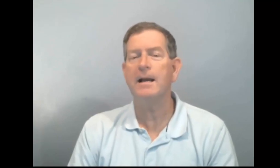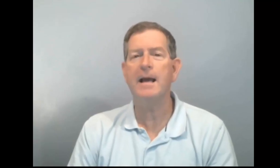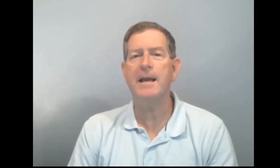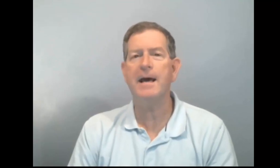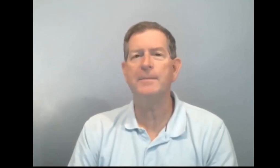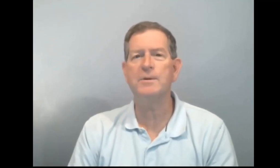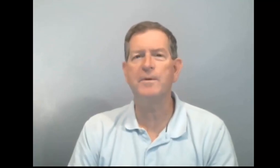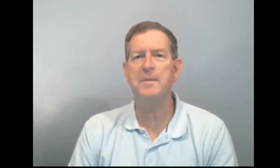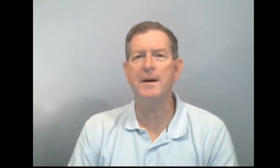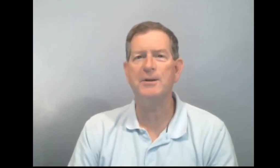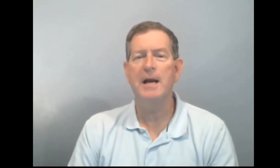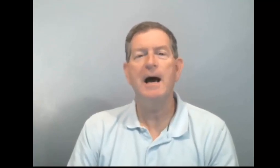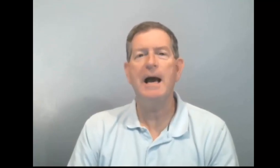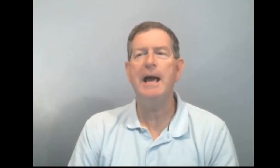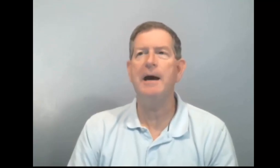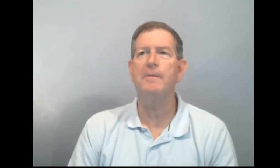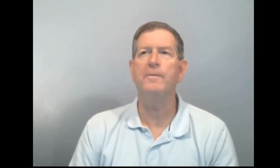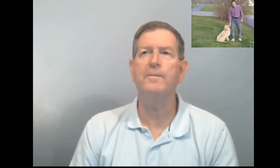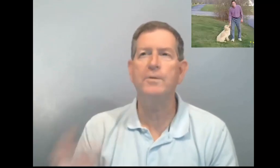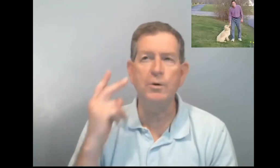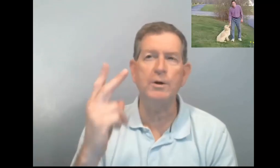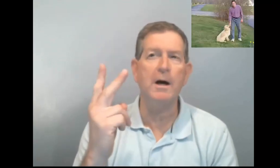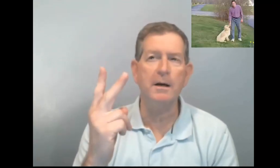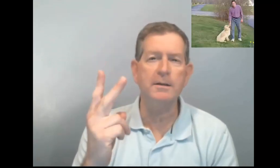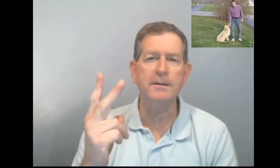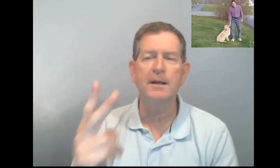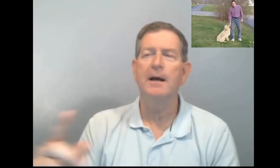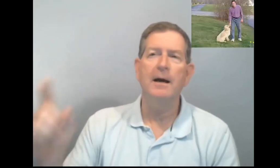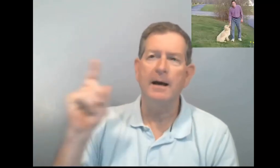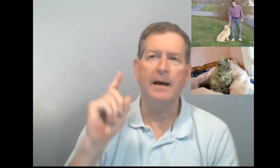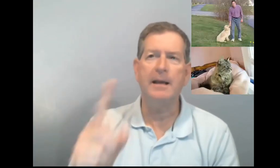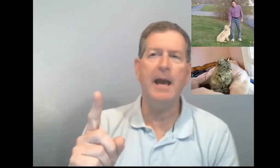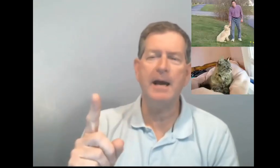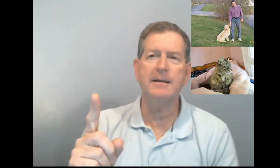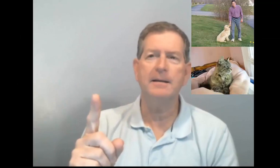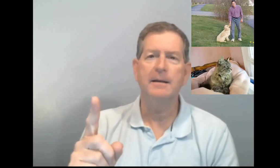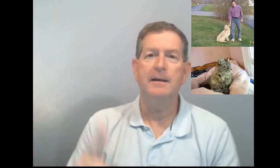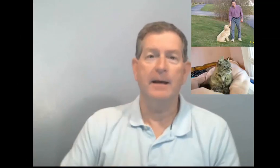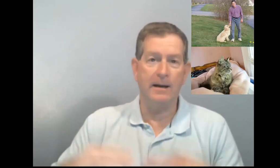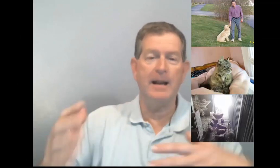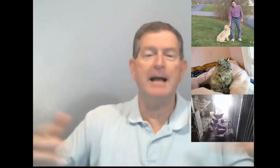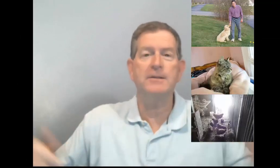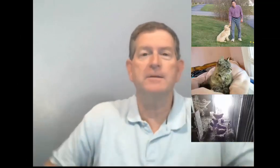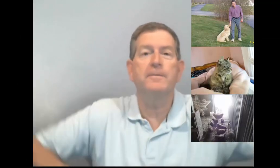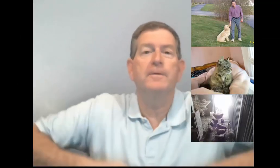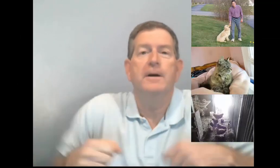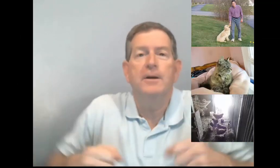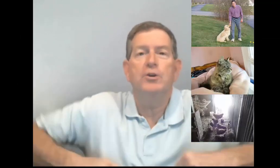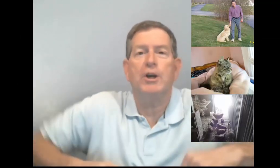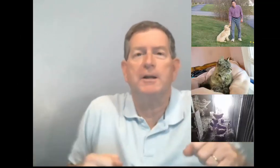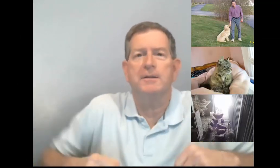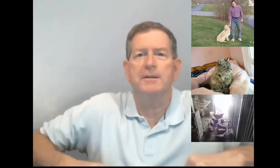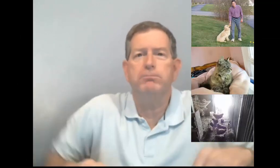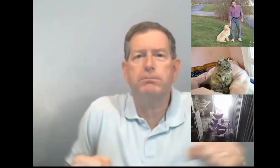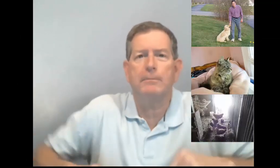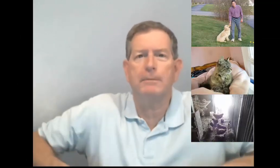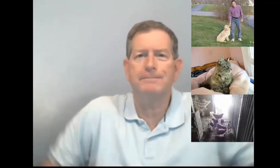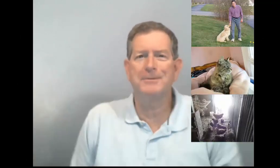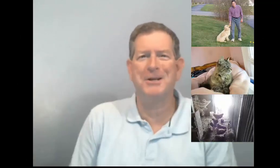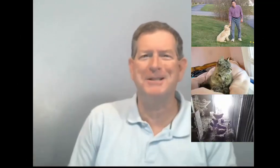Yes, I like animals very much. I have two dogs, a cat, and lots of